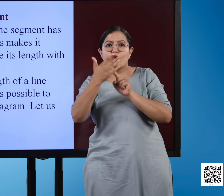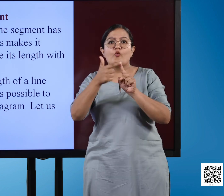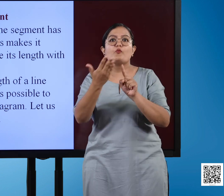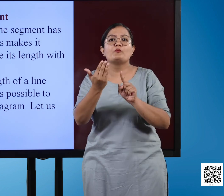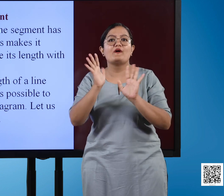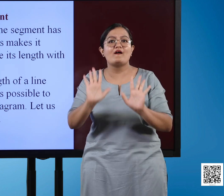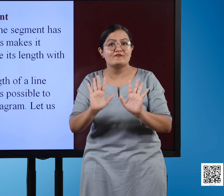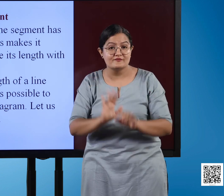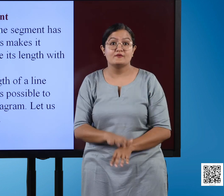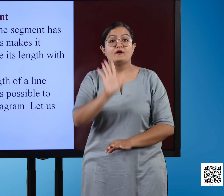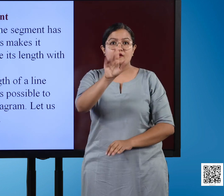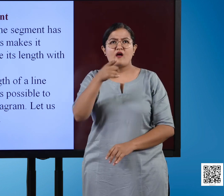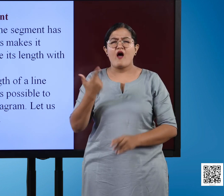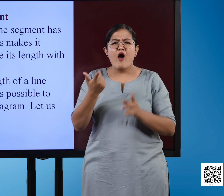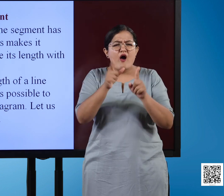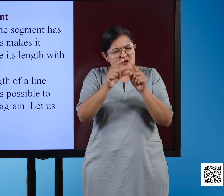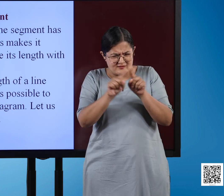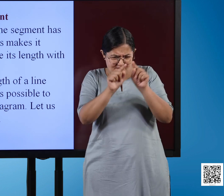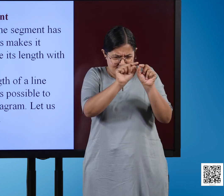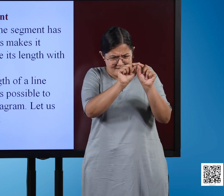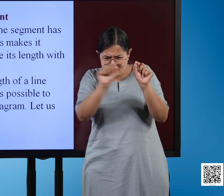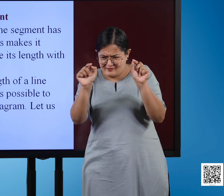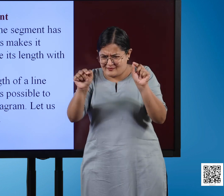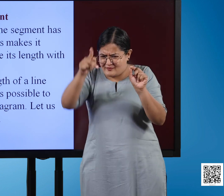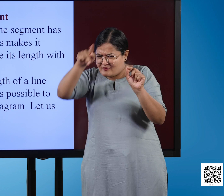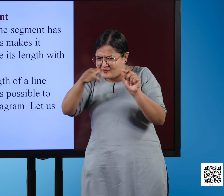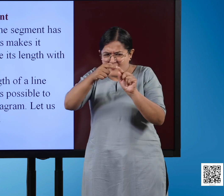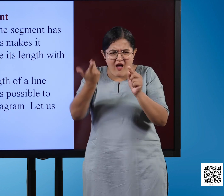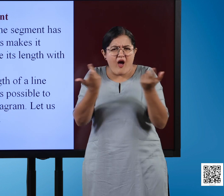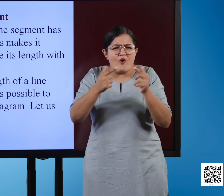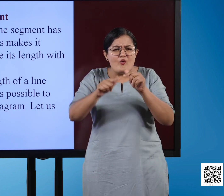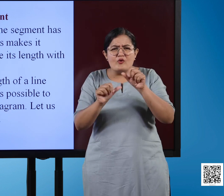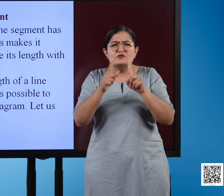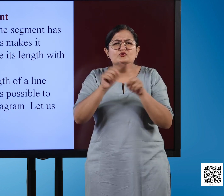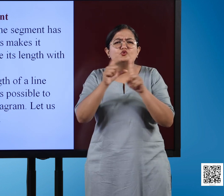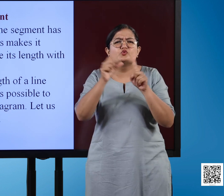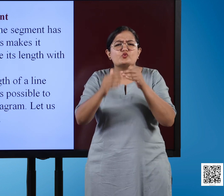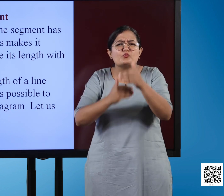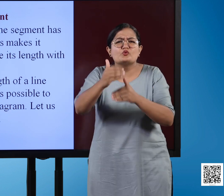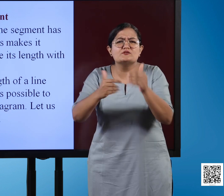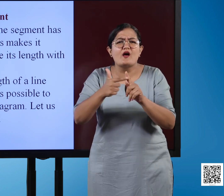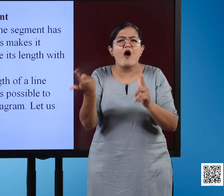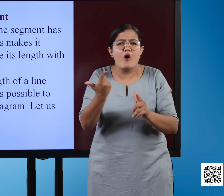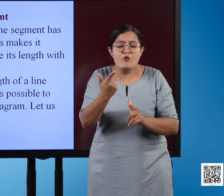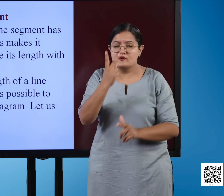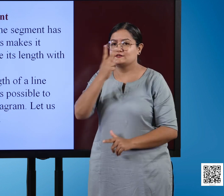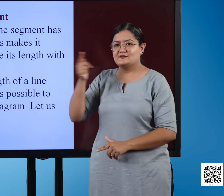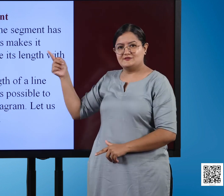If we know the length of a line segment, it becomes possible to represent it by a diagram. Let us see how we do